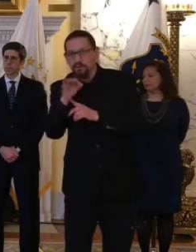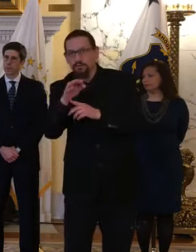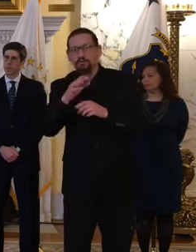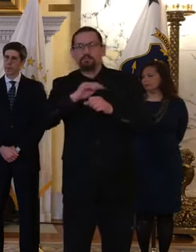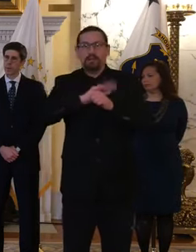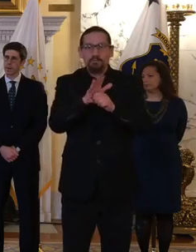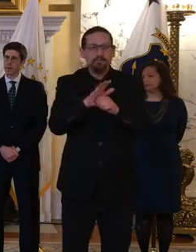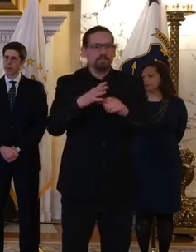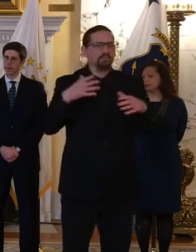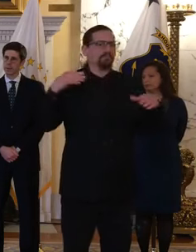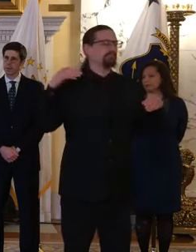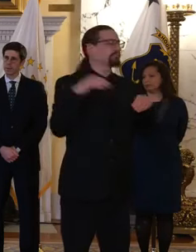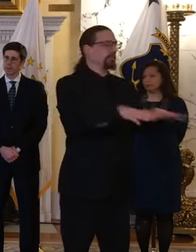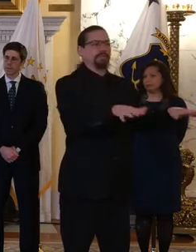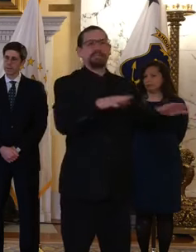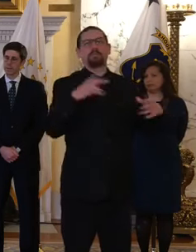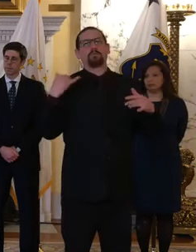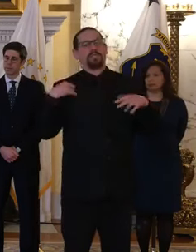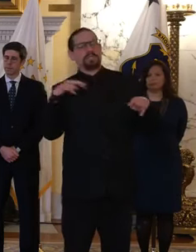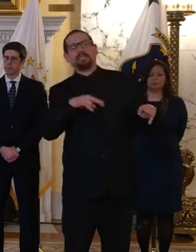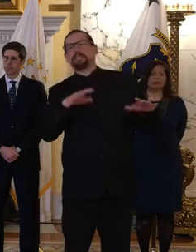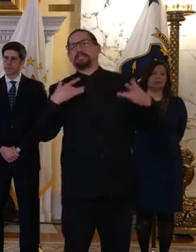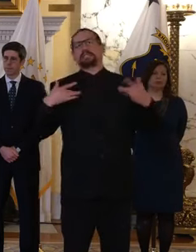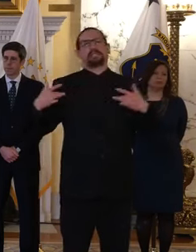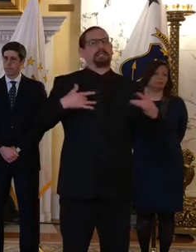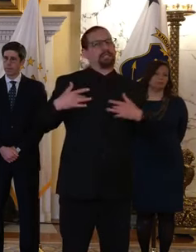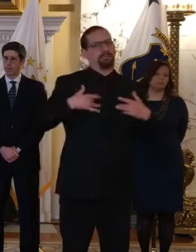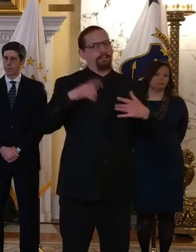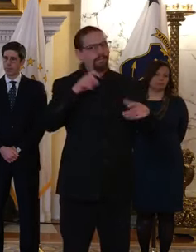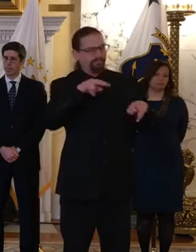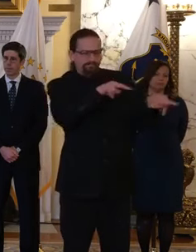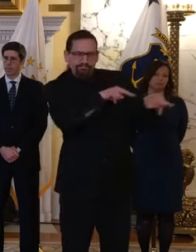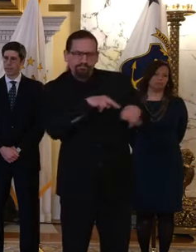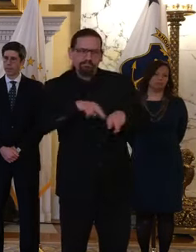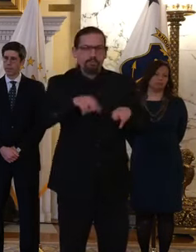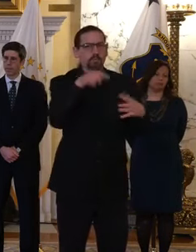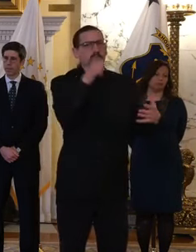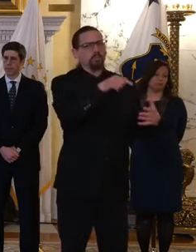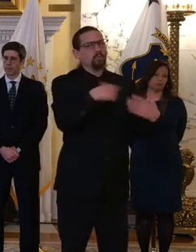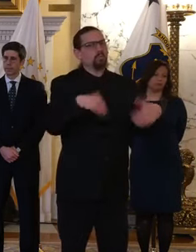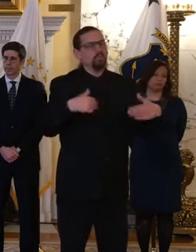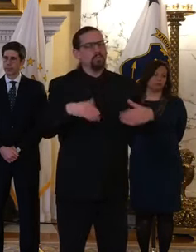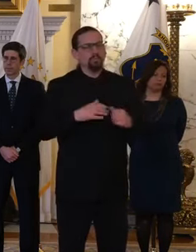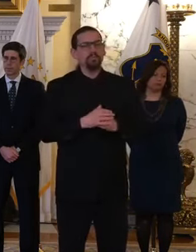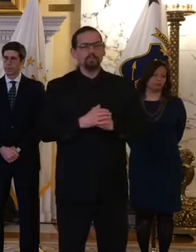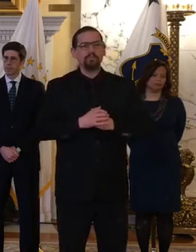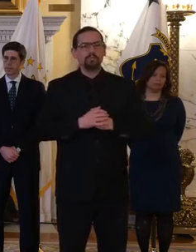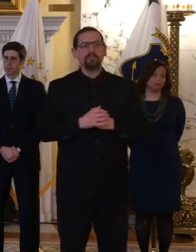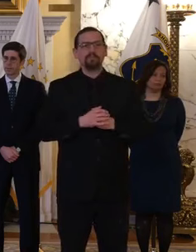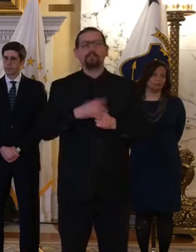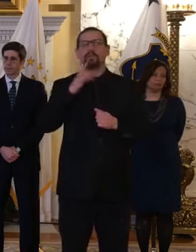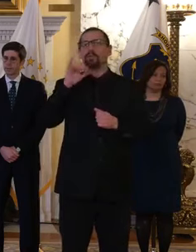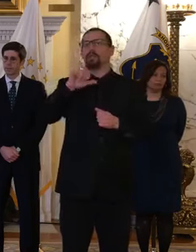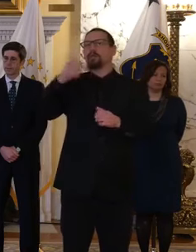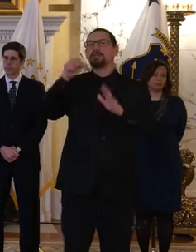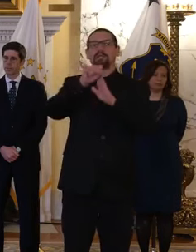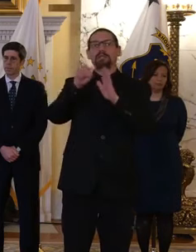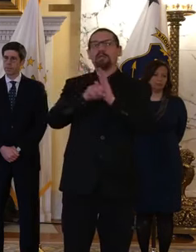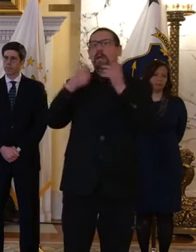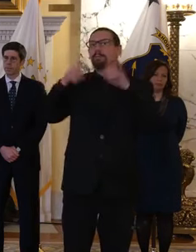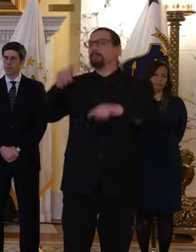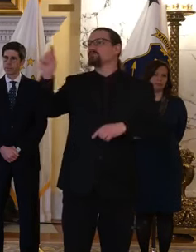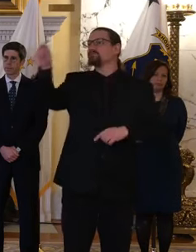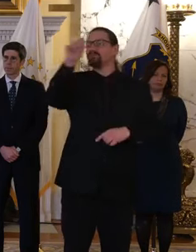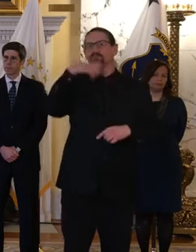address effectively. Like many other states in the country, Rhode Island has had cases